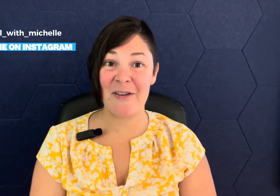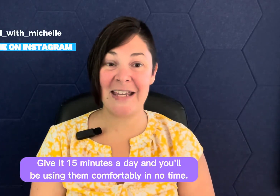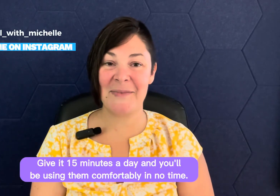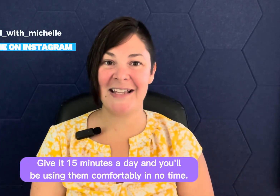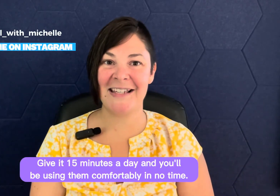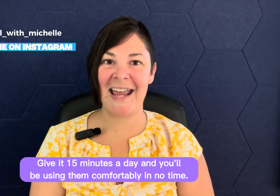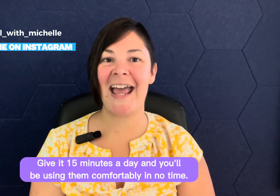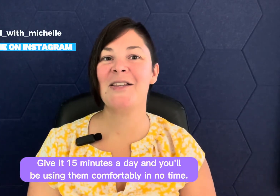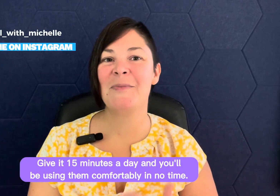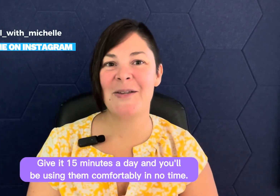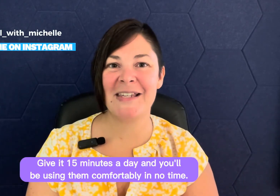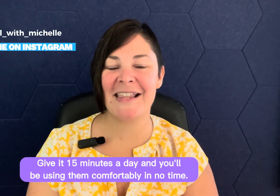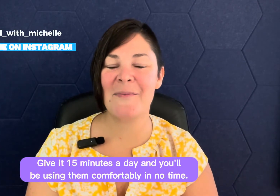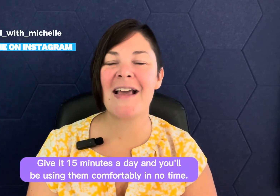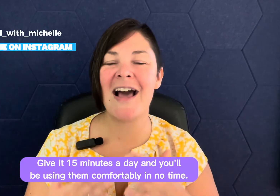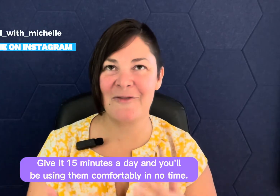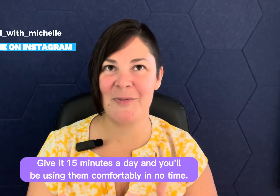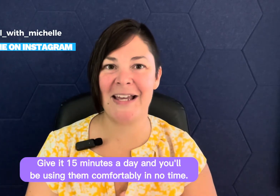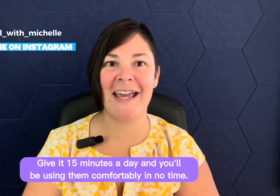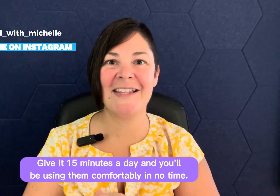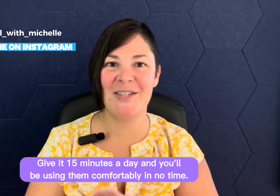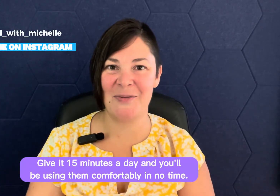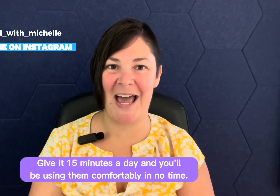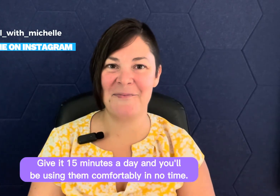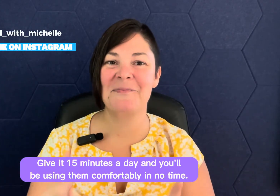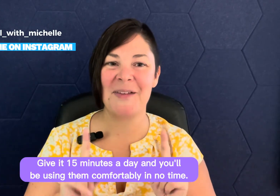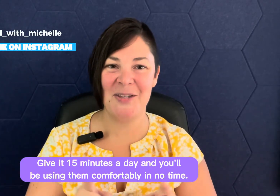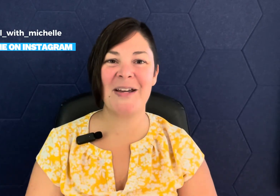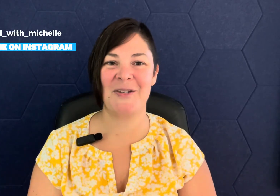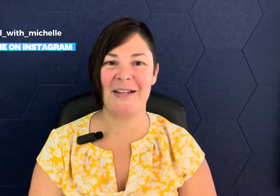it 15 minutes a day, and you'll be using them comfortably in no time. You can do it.